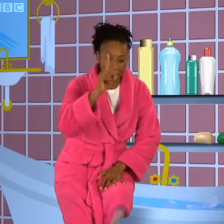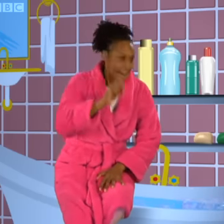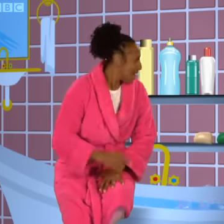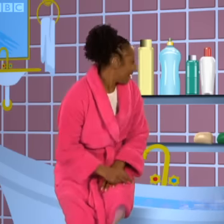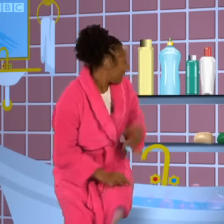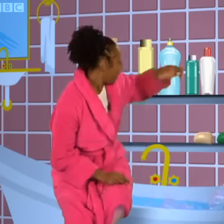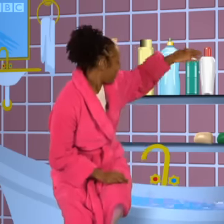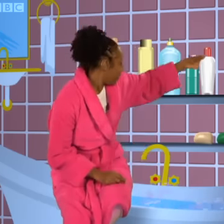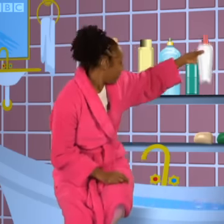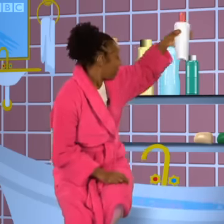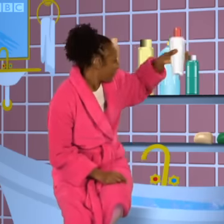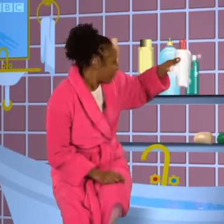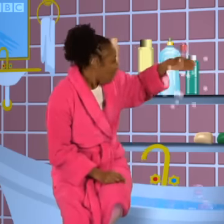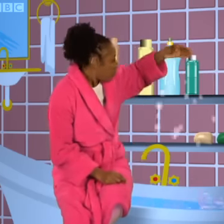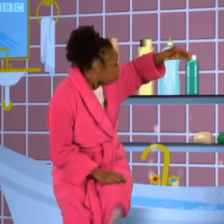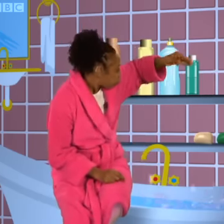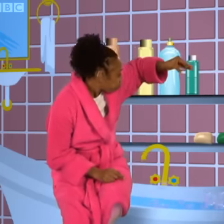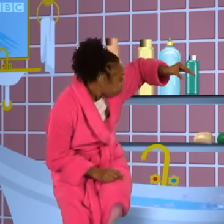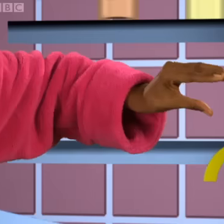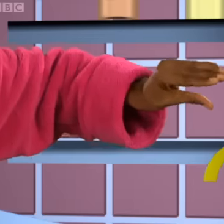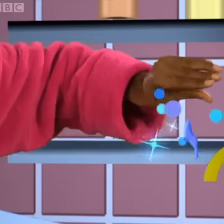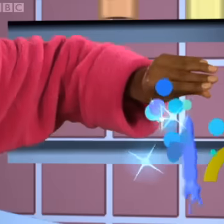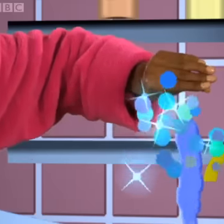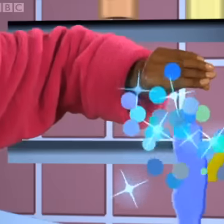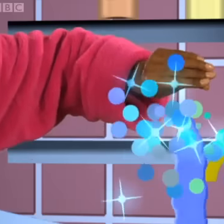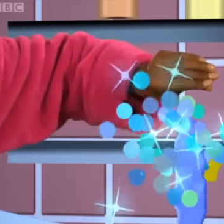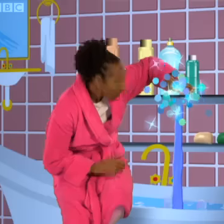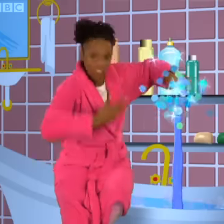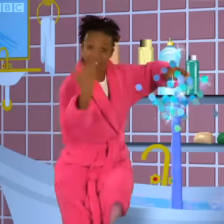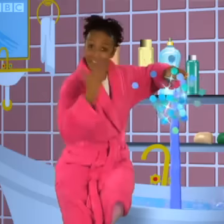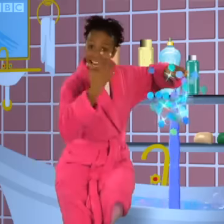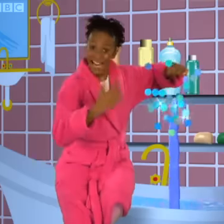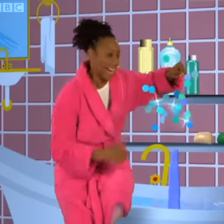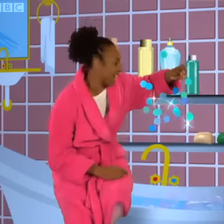so I followed it up with another 15.